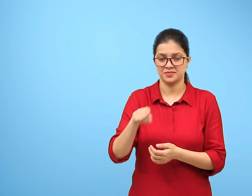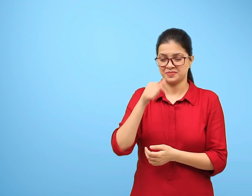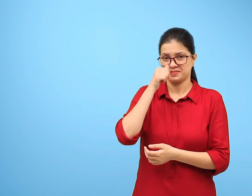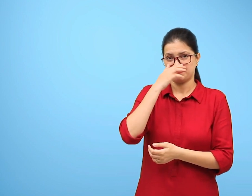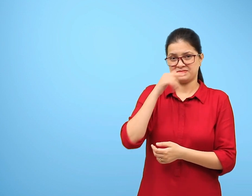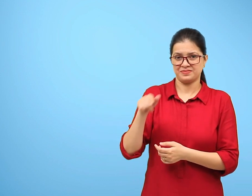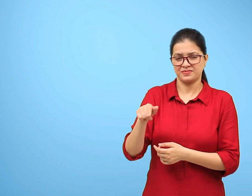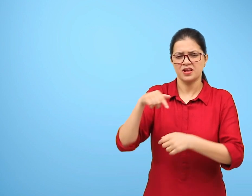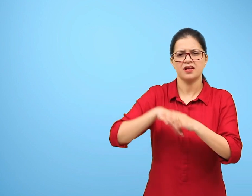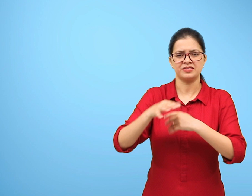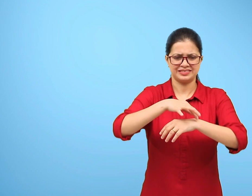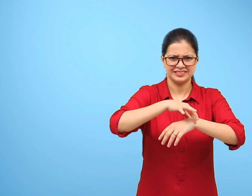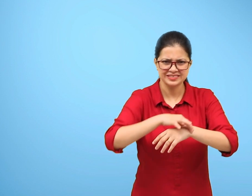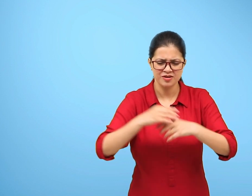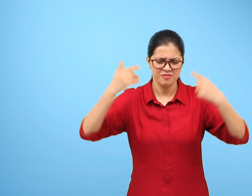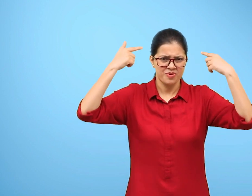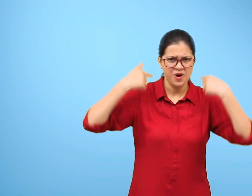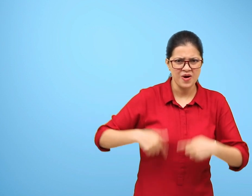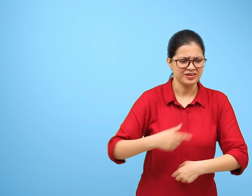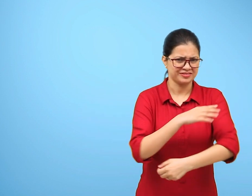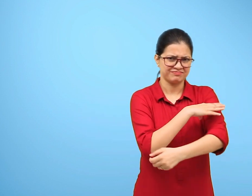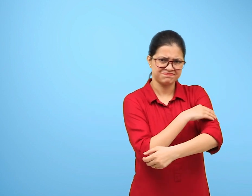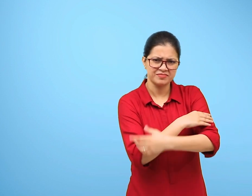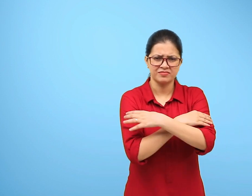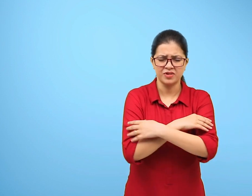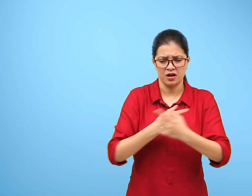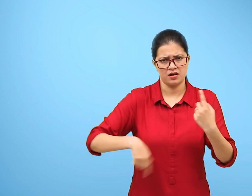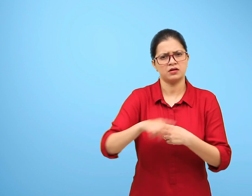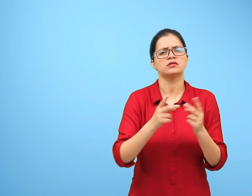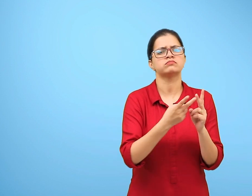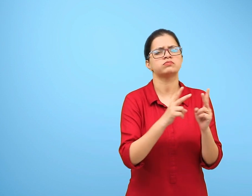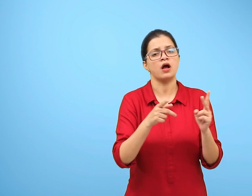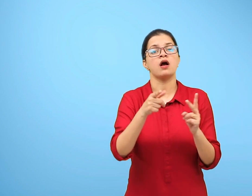It tunes all muscles in the body and keeps them active.